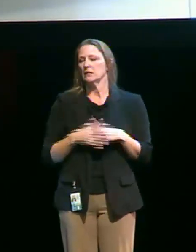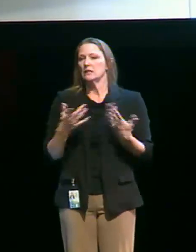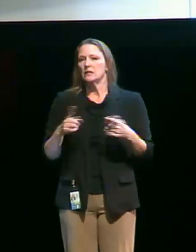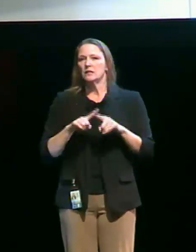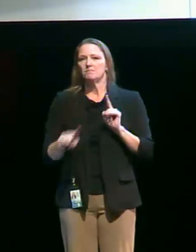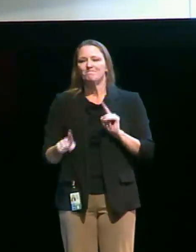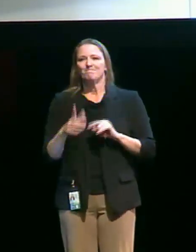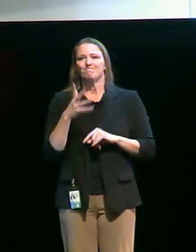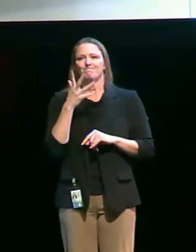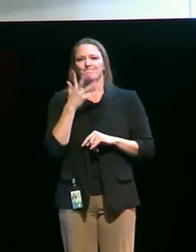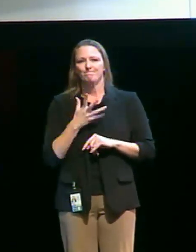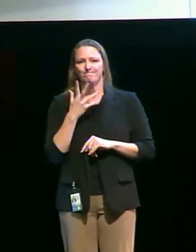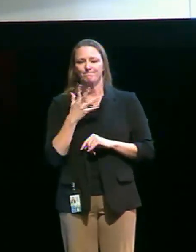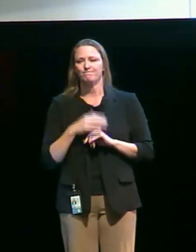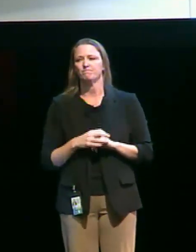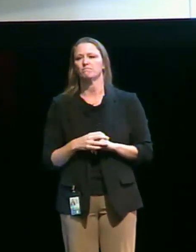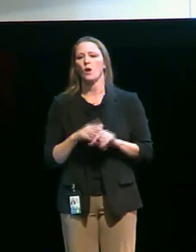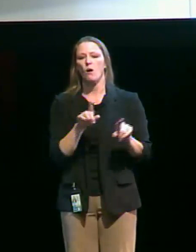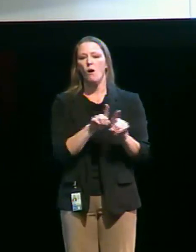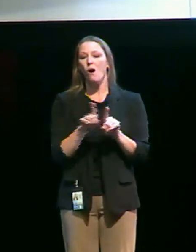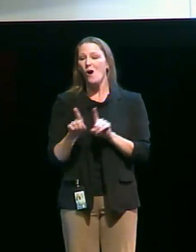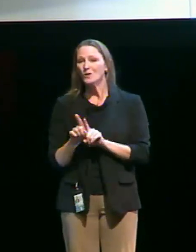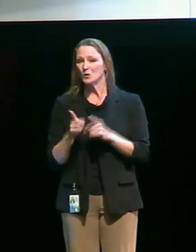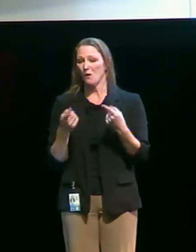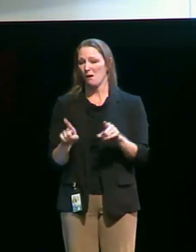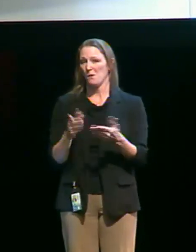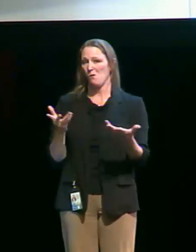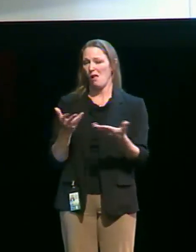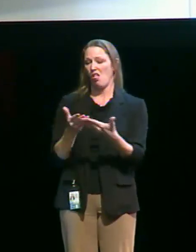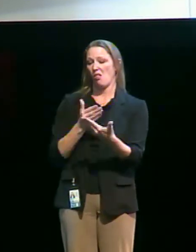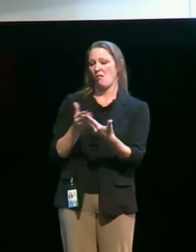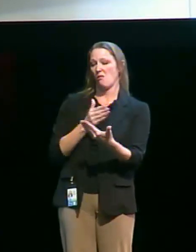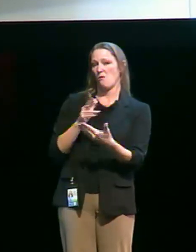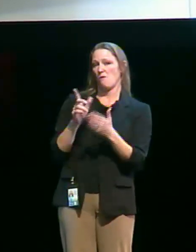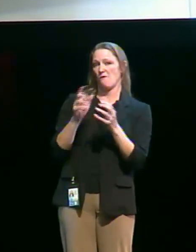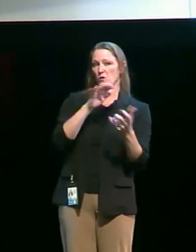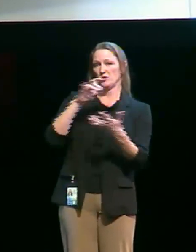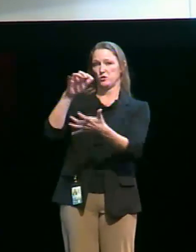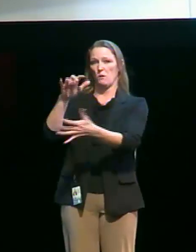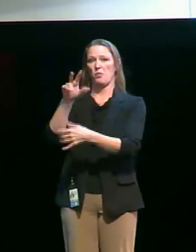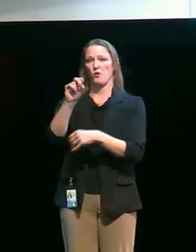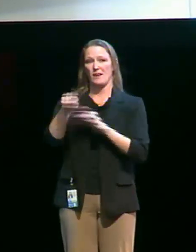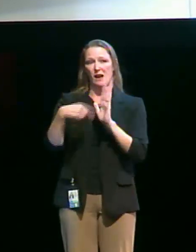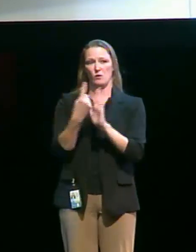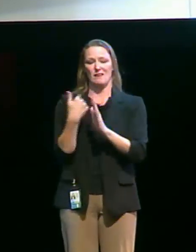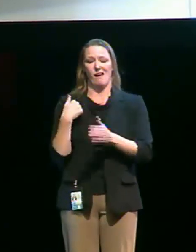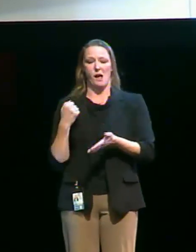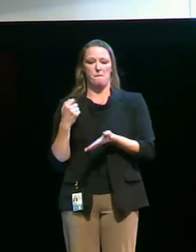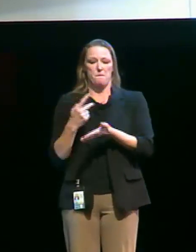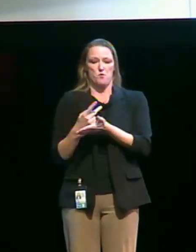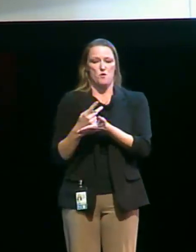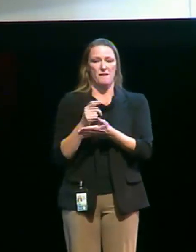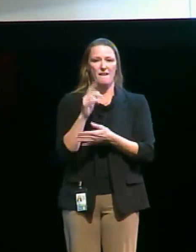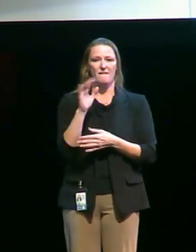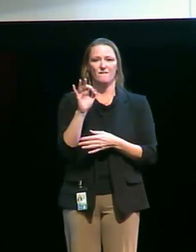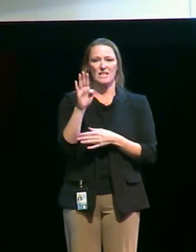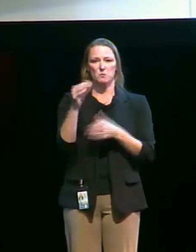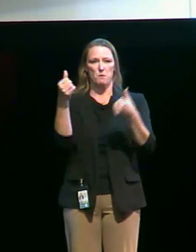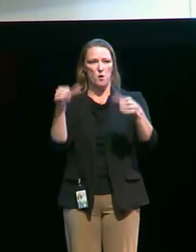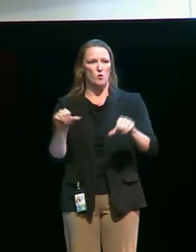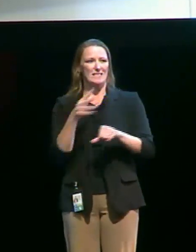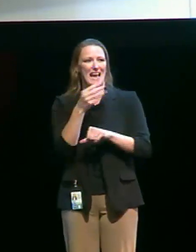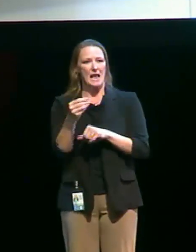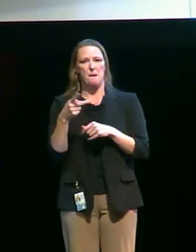Regrettably, however, also 30 hours prior to the storm, I approved a press release and a Facebook post that